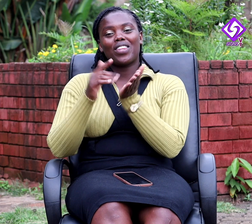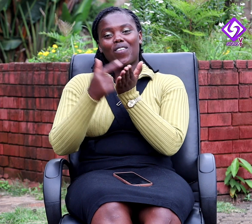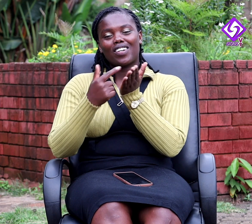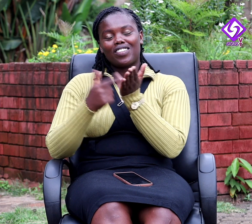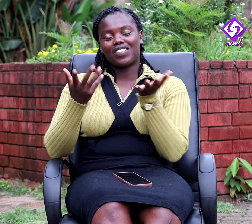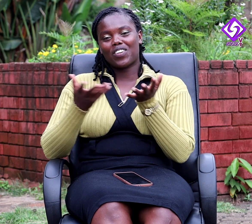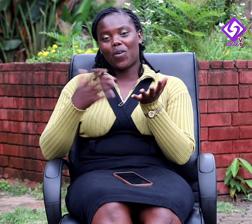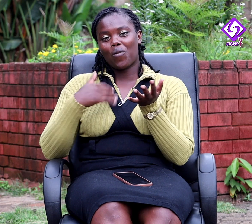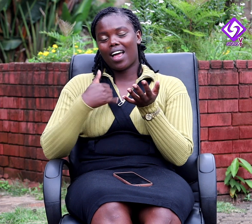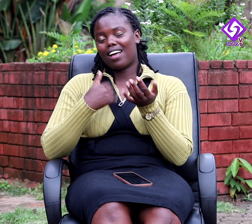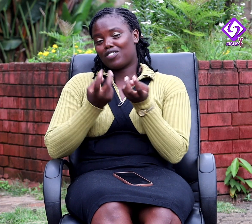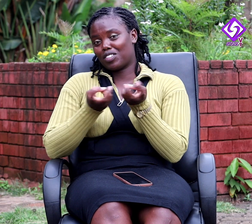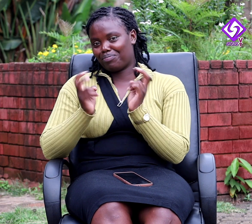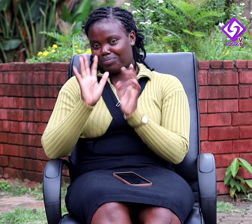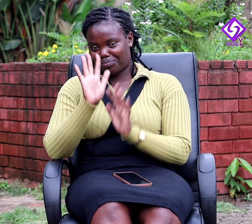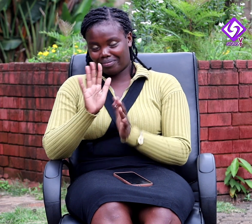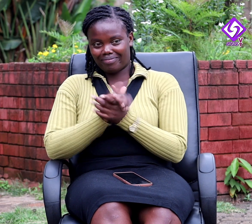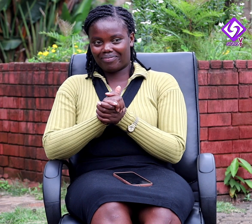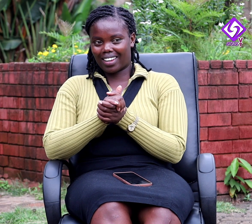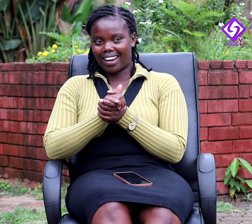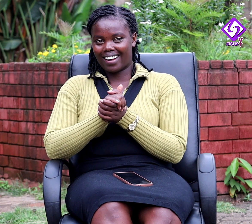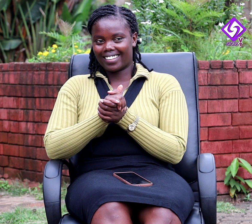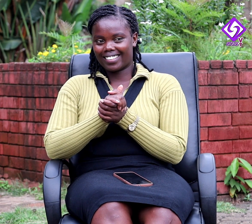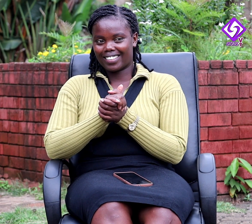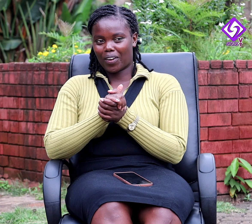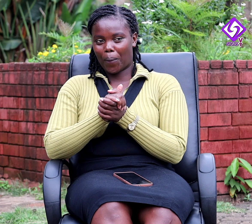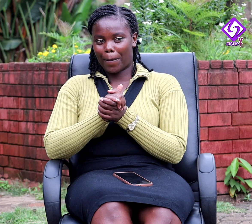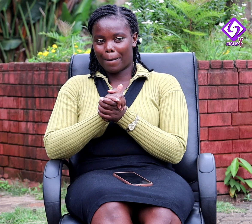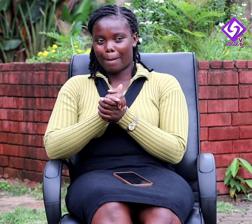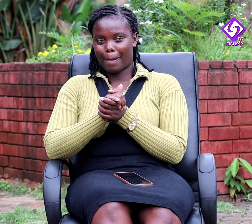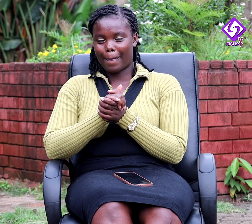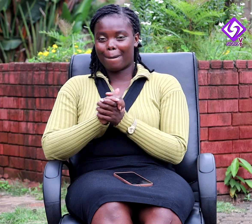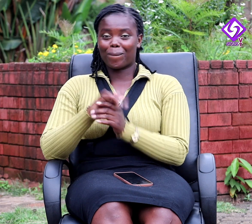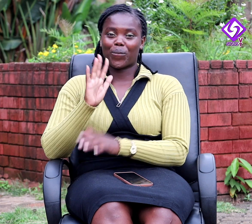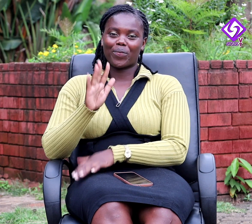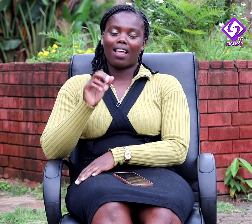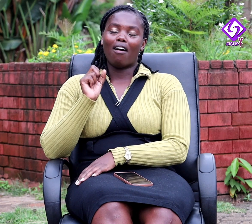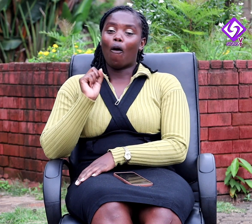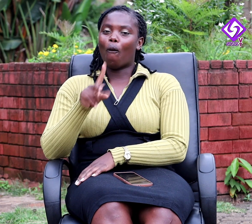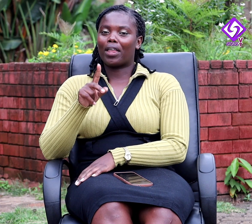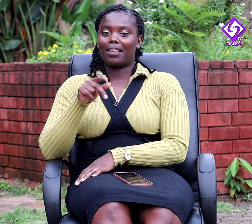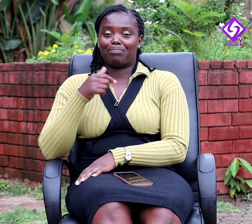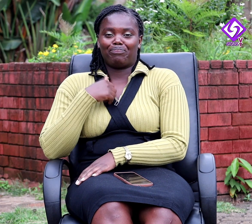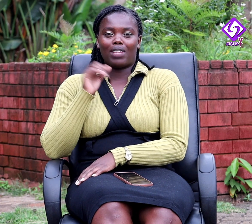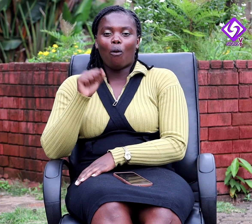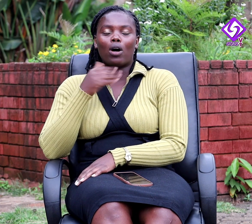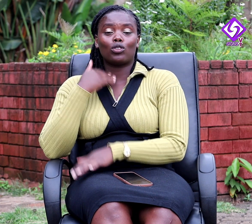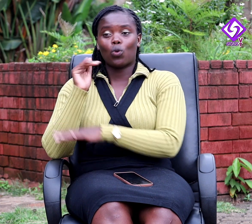welcome back, our viewers. Let's continue with our conversation that we had with the three amazing ladies.